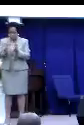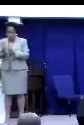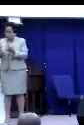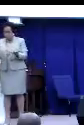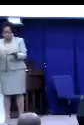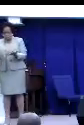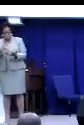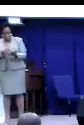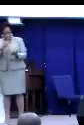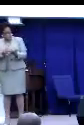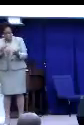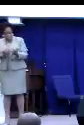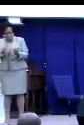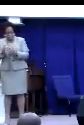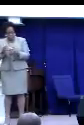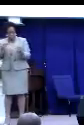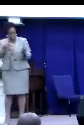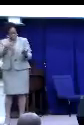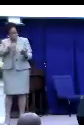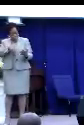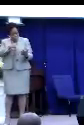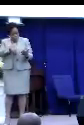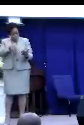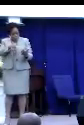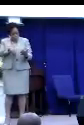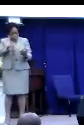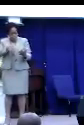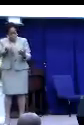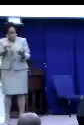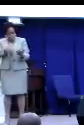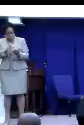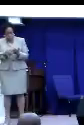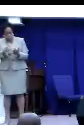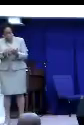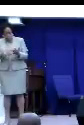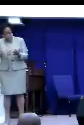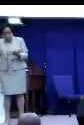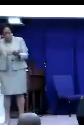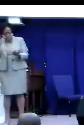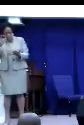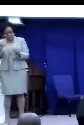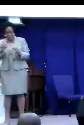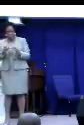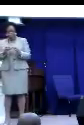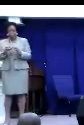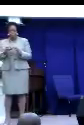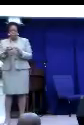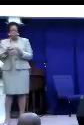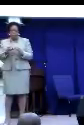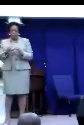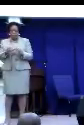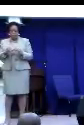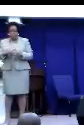so I went in the text, and I began to start looking at some of the scriptures and seeing how this word power relates